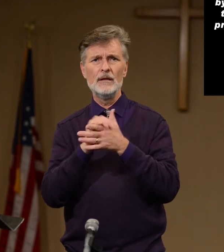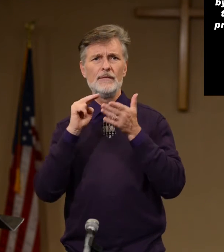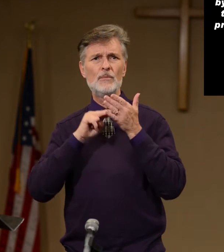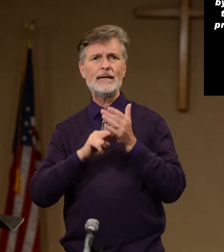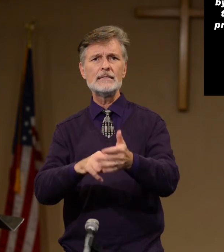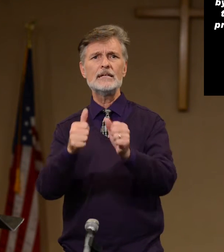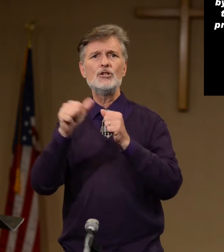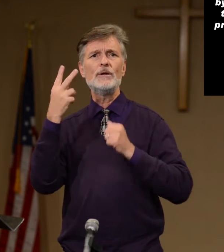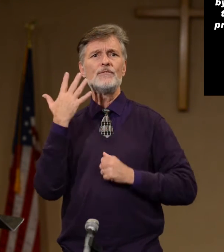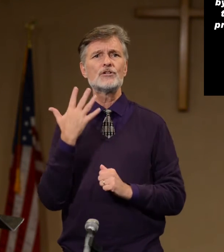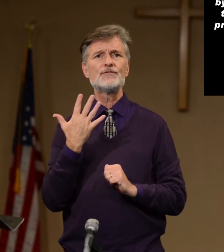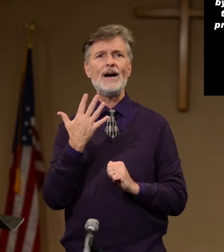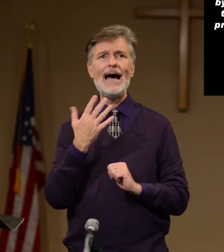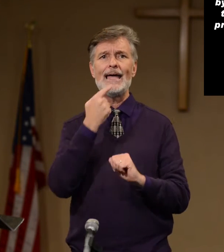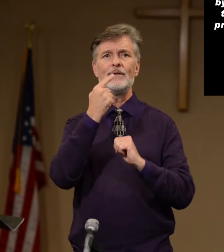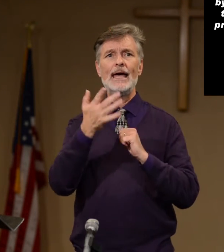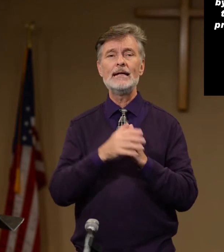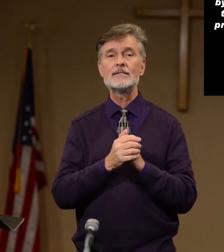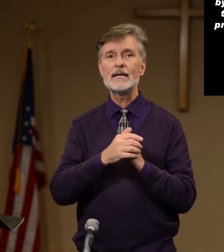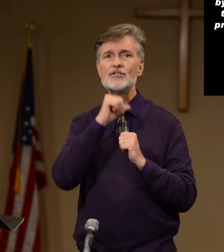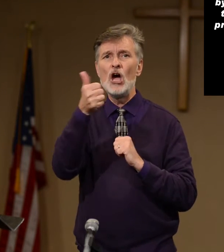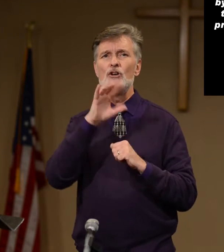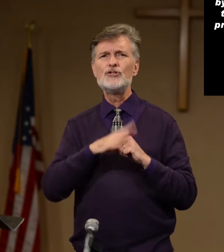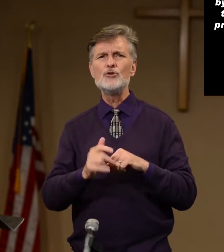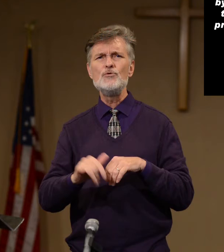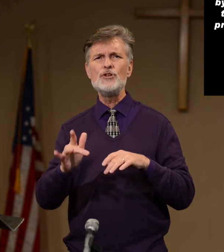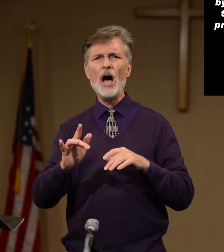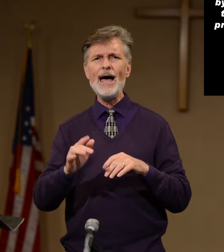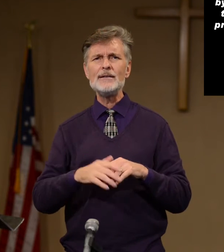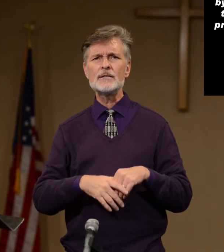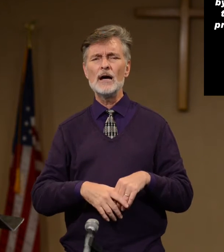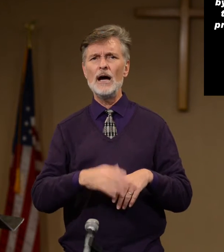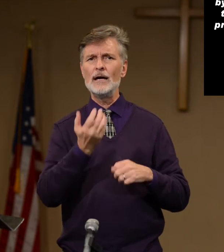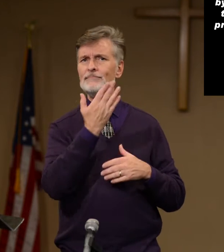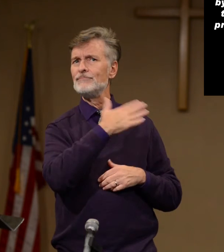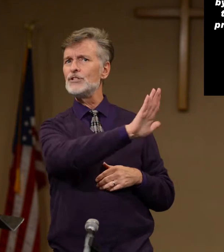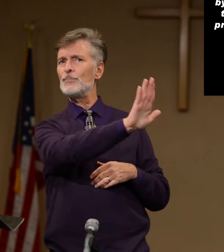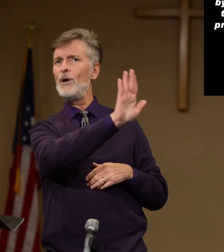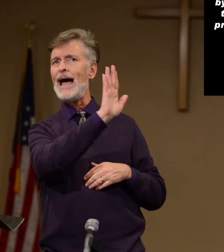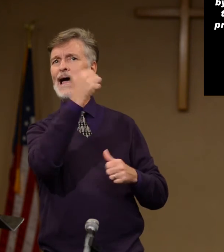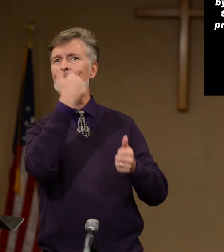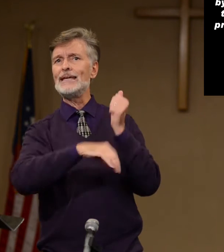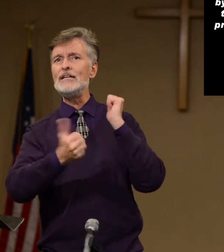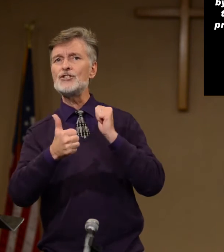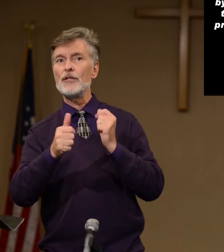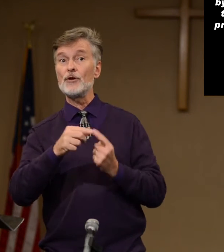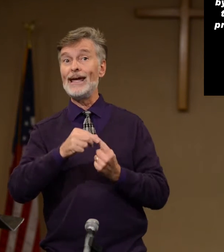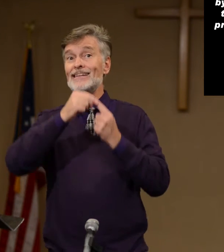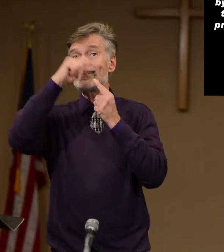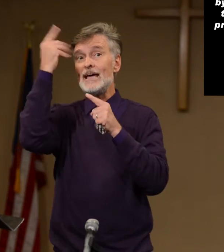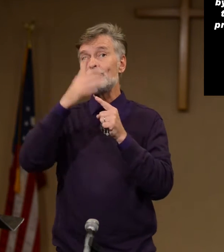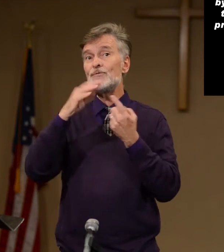And we continue in verse 5, and it says, do not deprive each other except